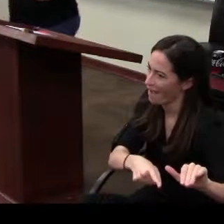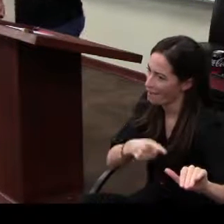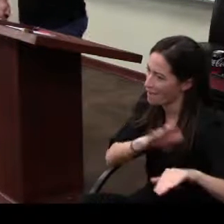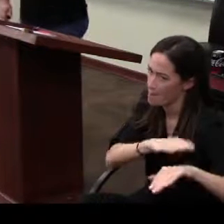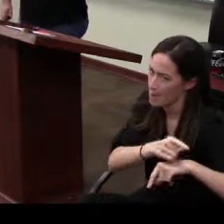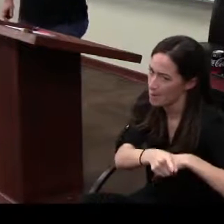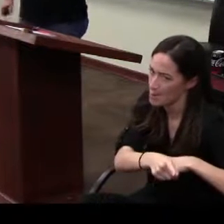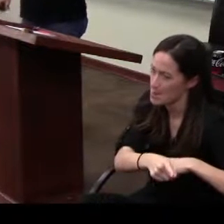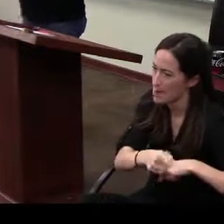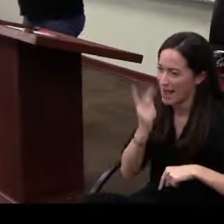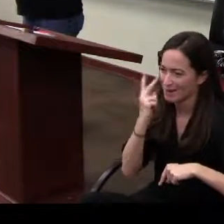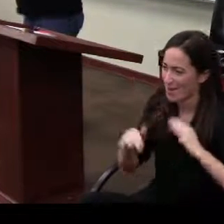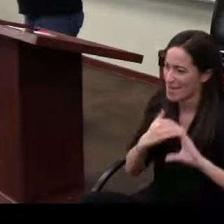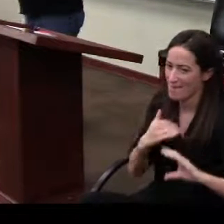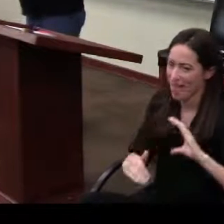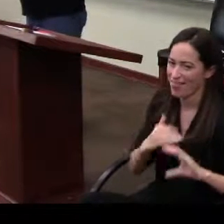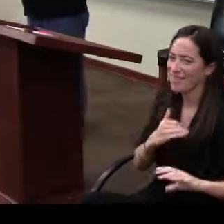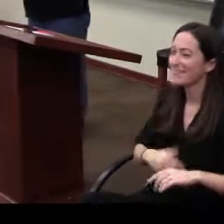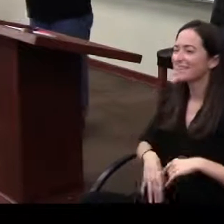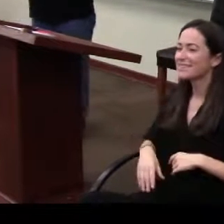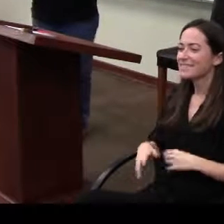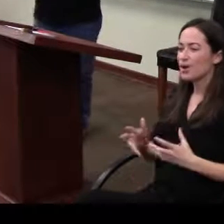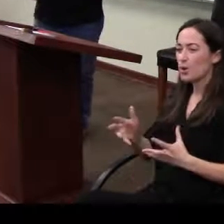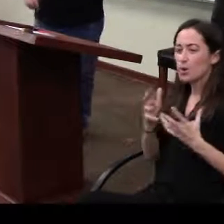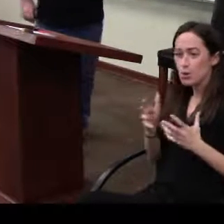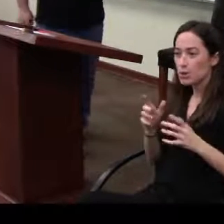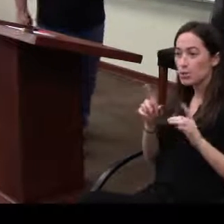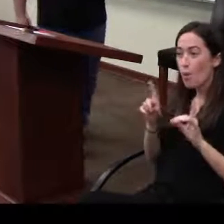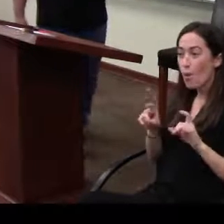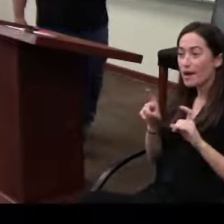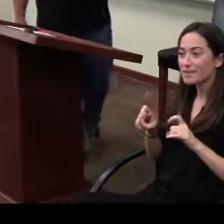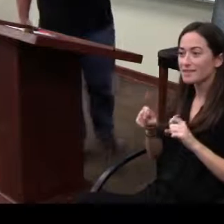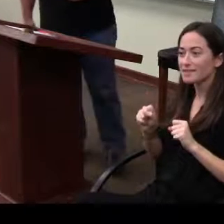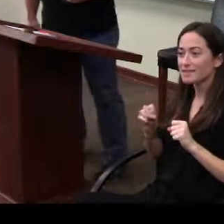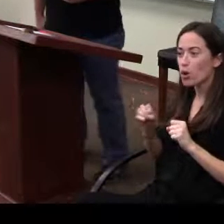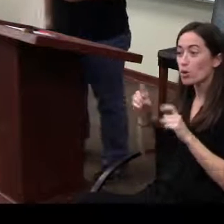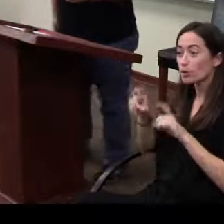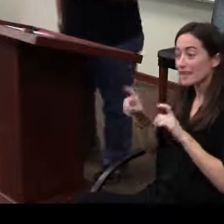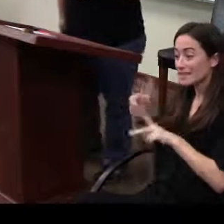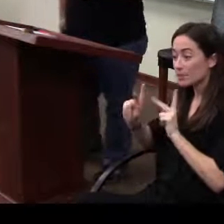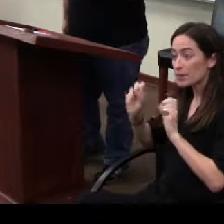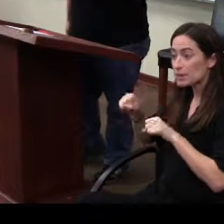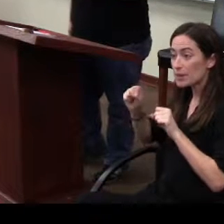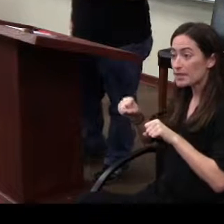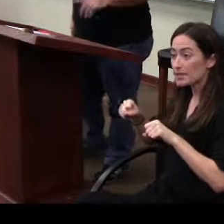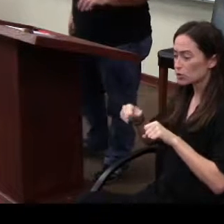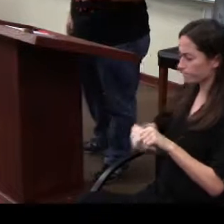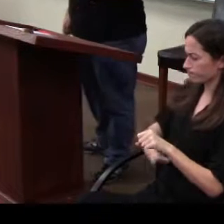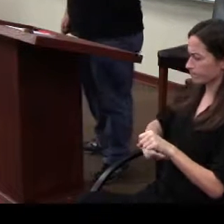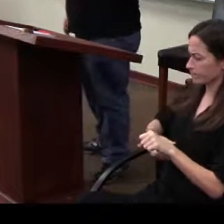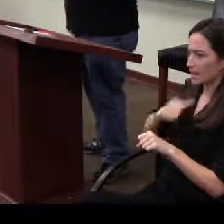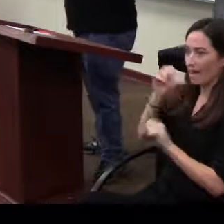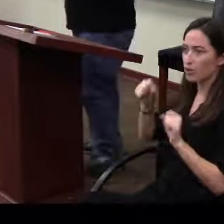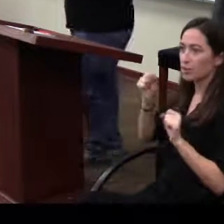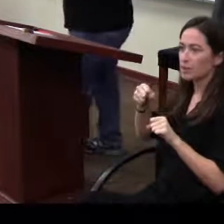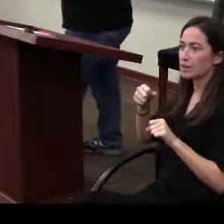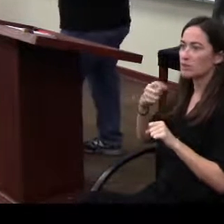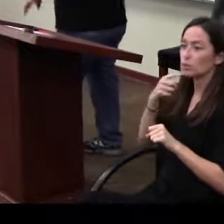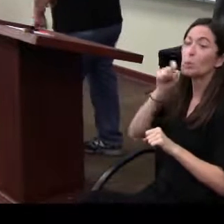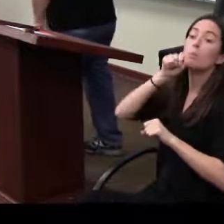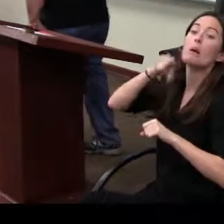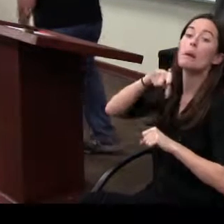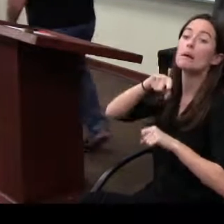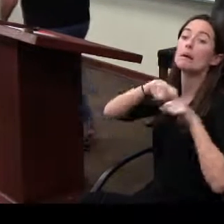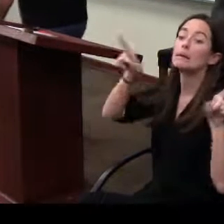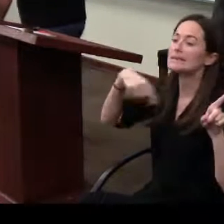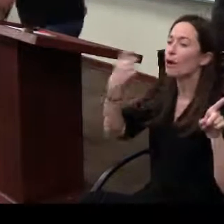the people's ability to look at an email and go, something's not right here, not their ability to yell over a cue ball. So it's very important that you test